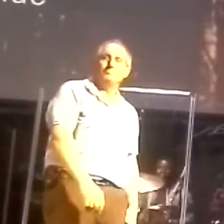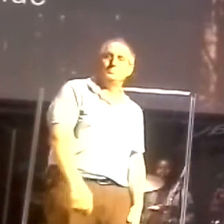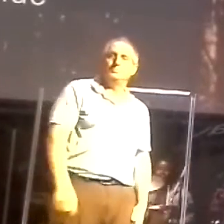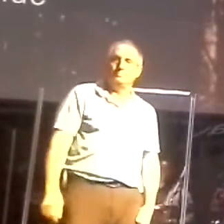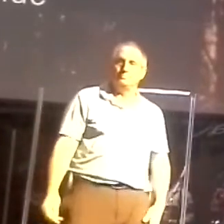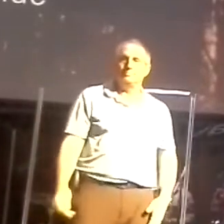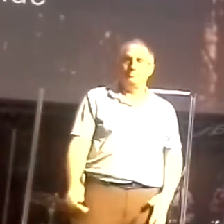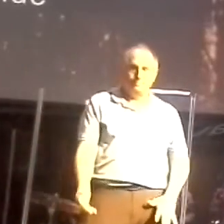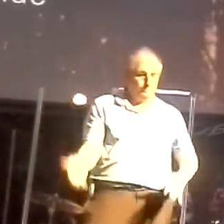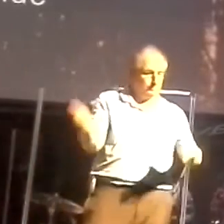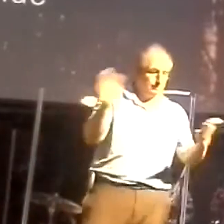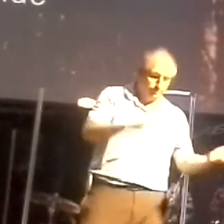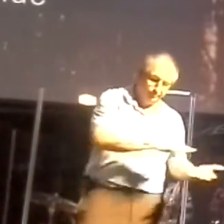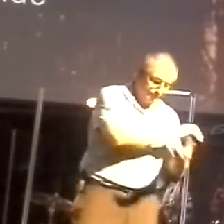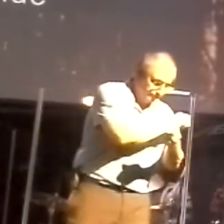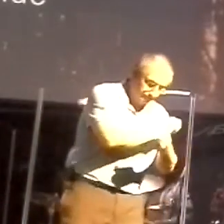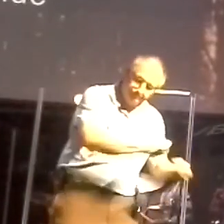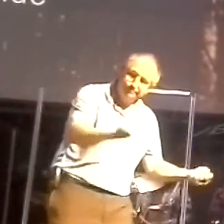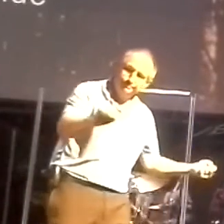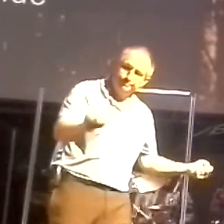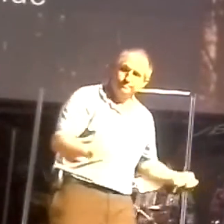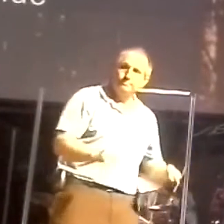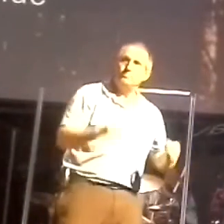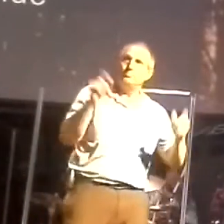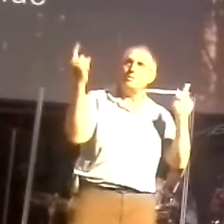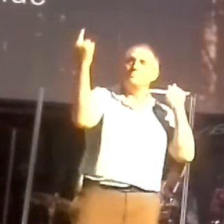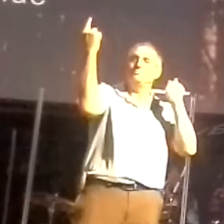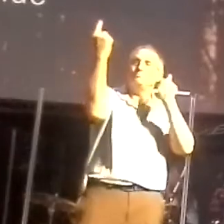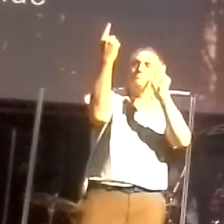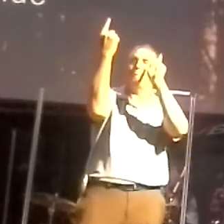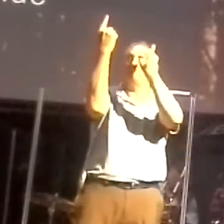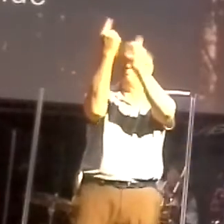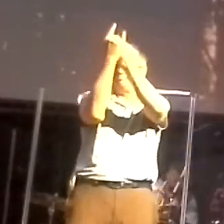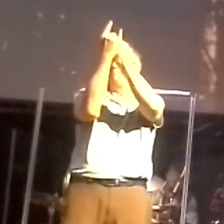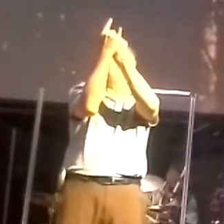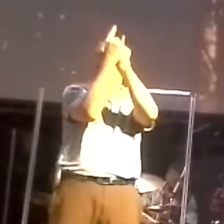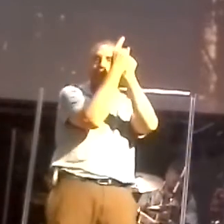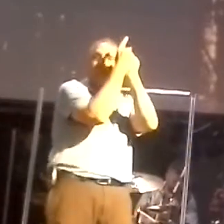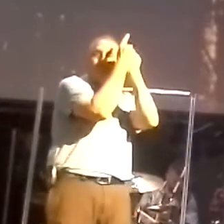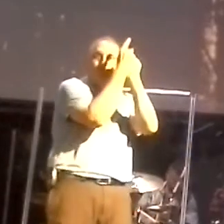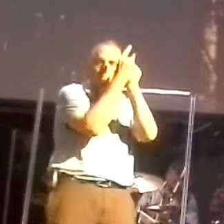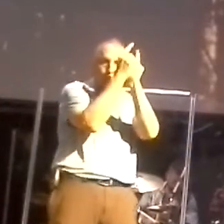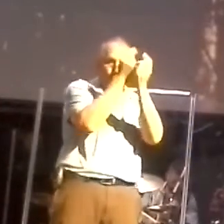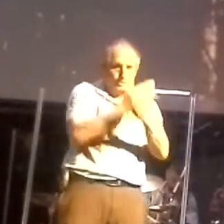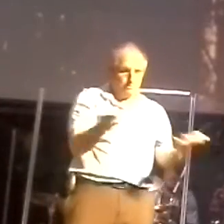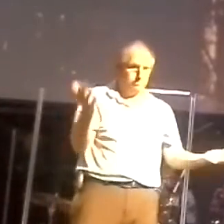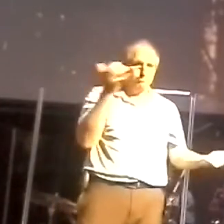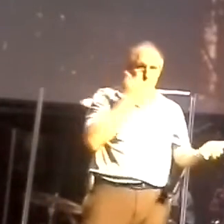Bye.